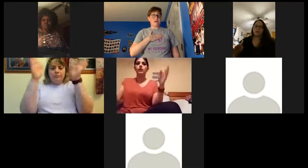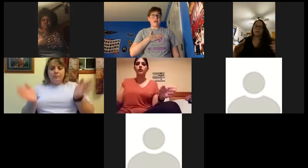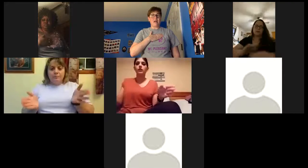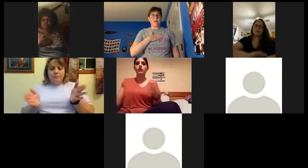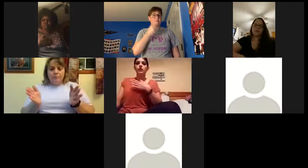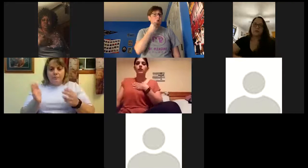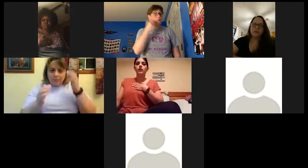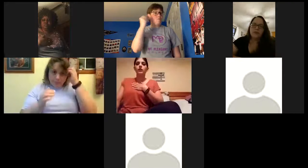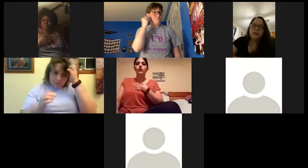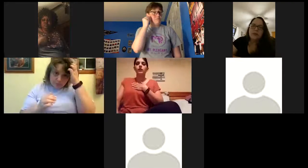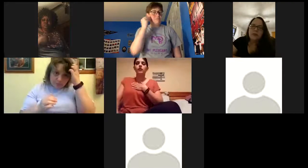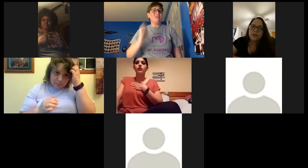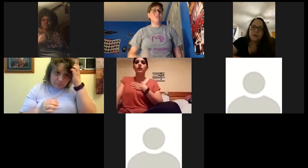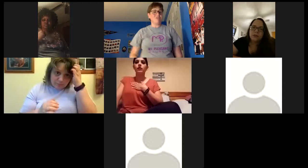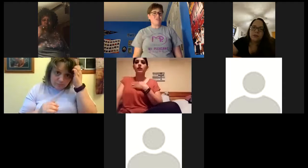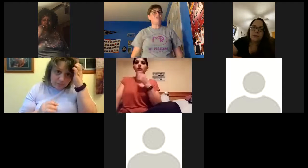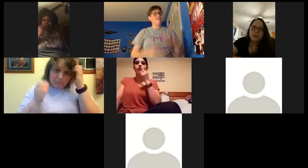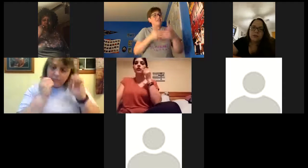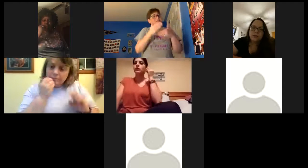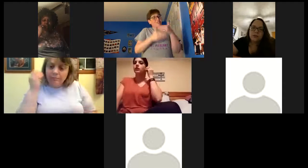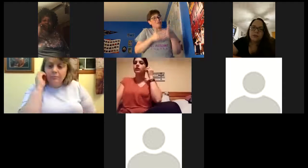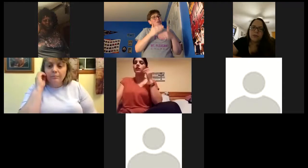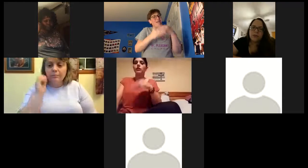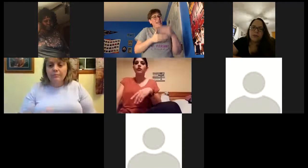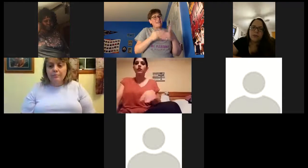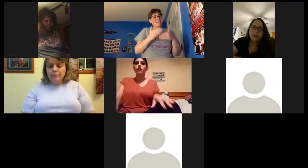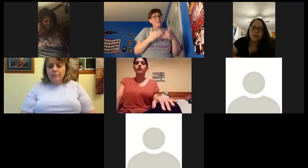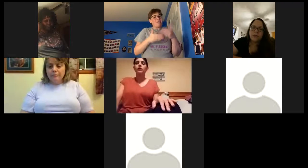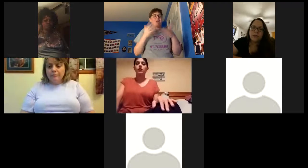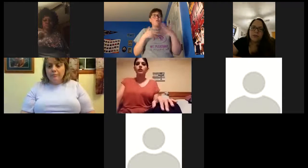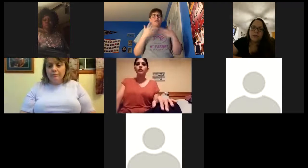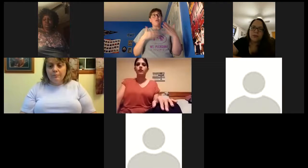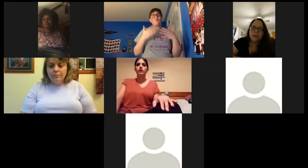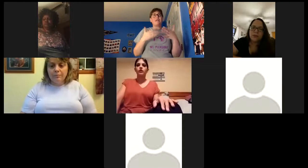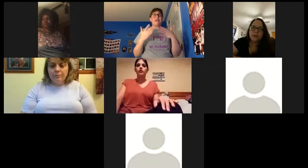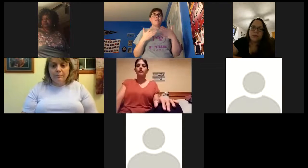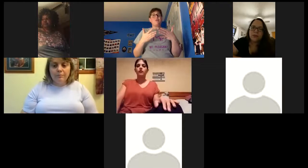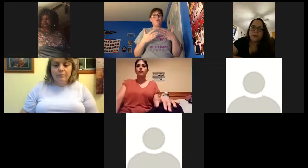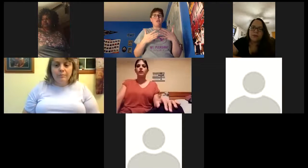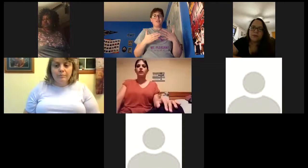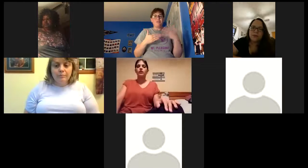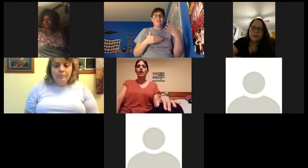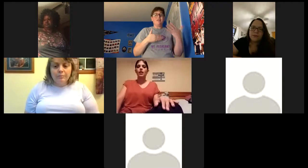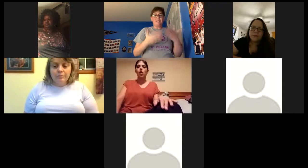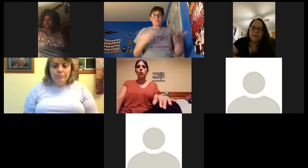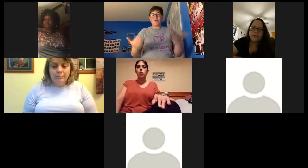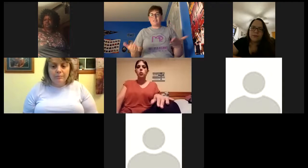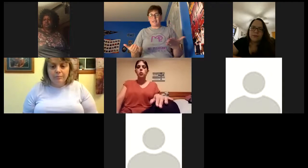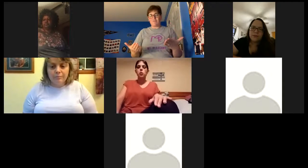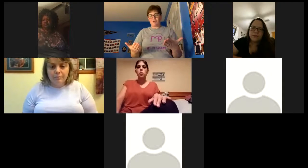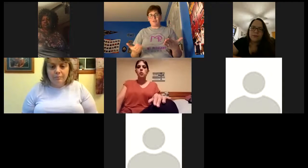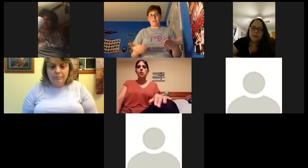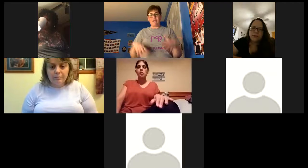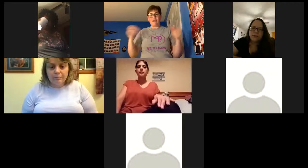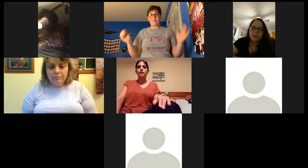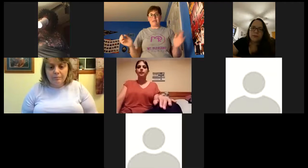Where's my home? So you can see, so you can add like, okay, well, what kind of word can I put with these words that